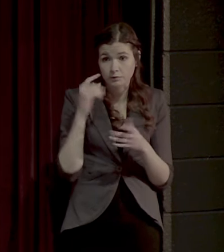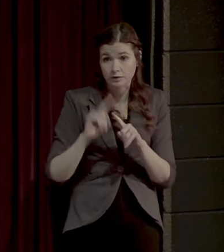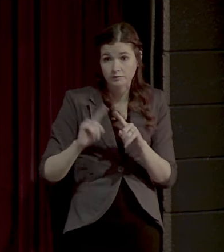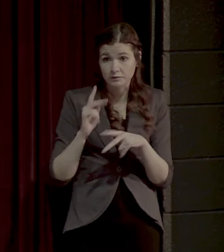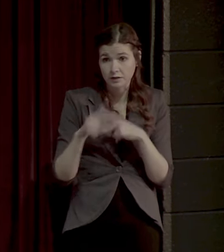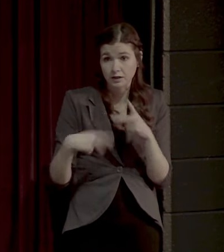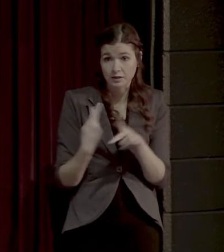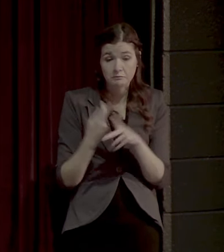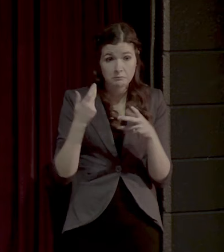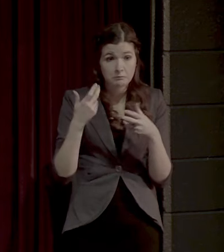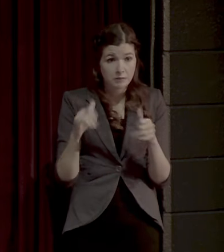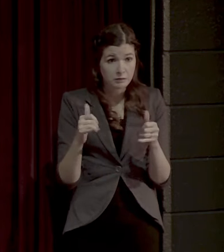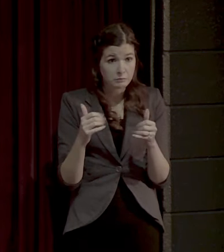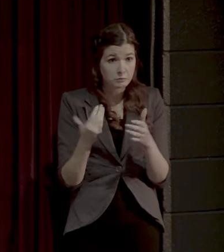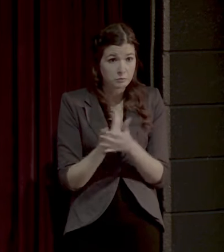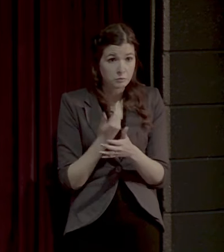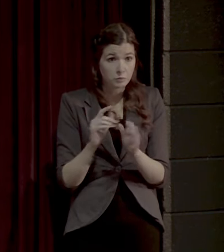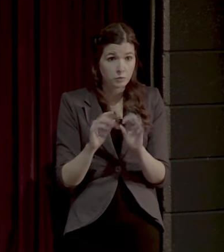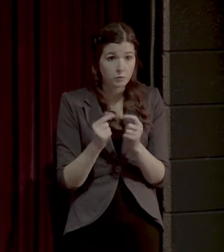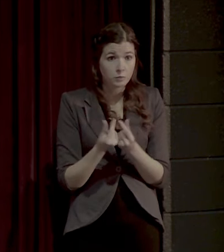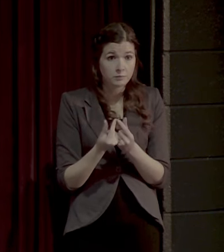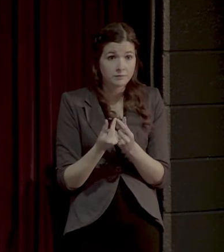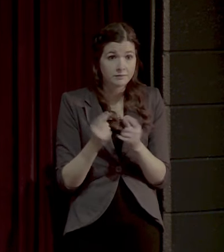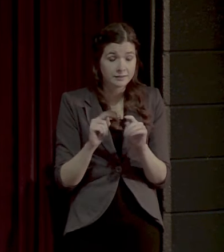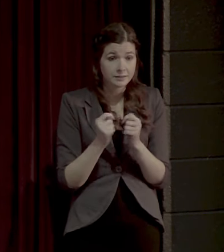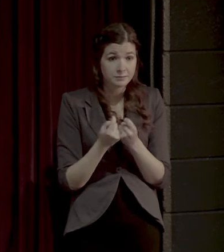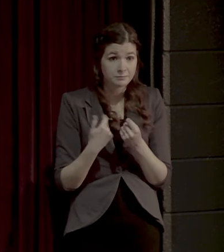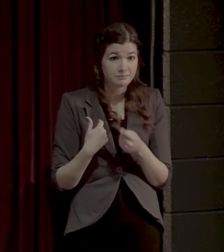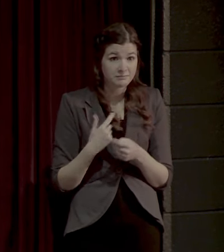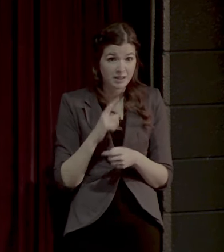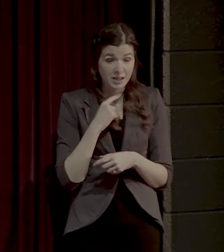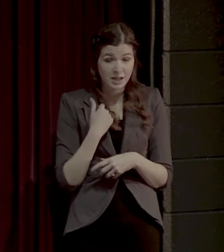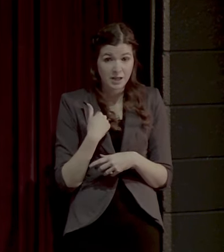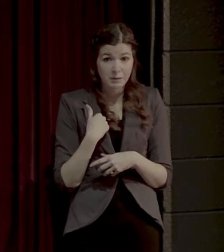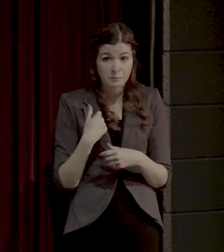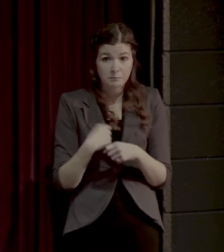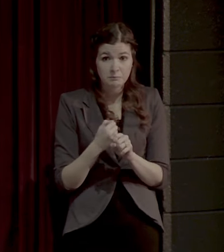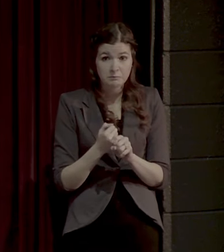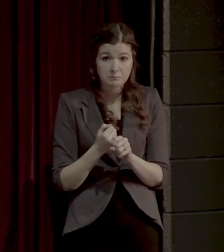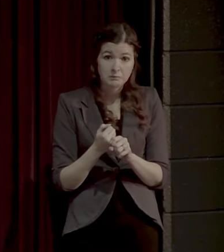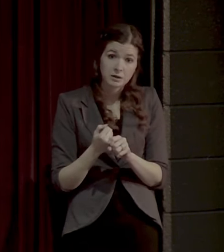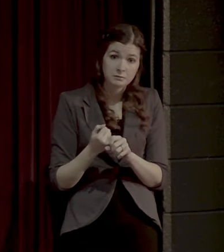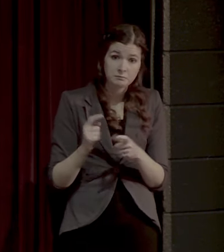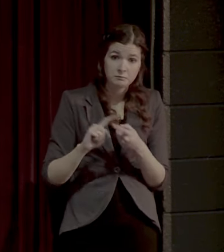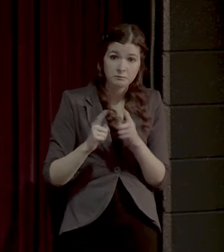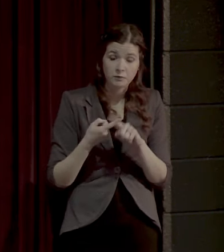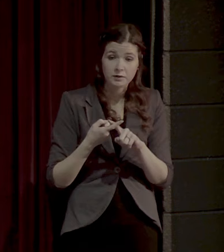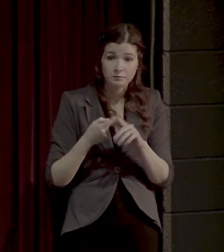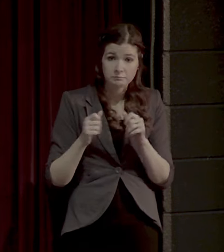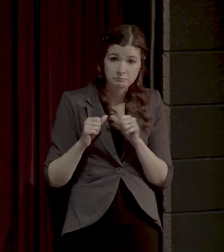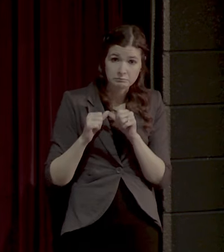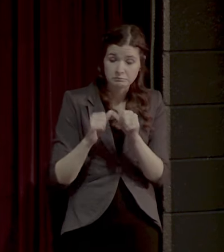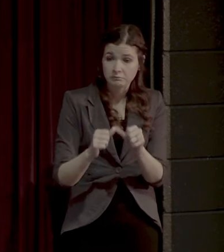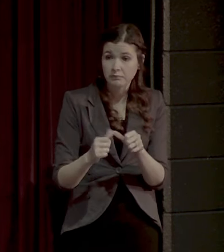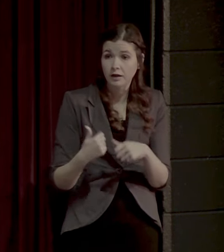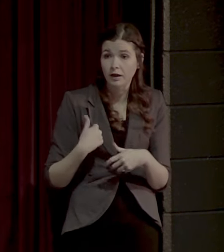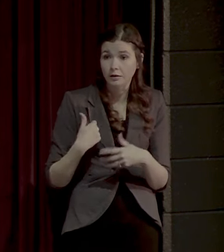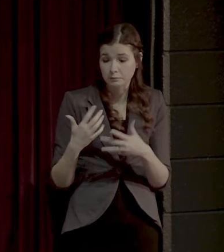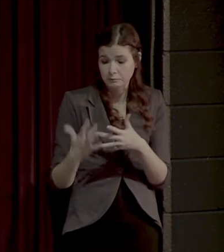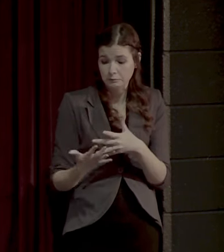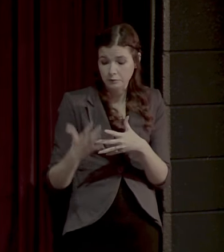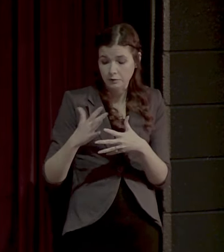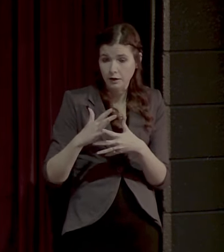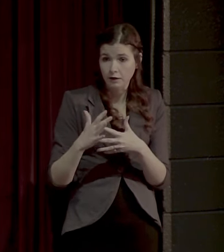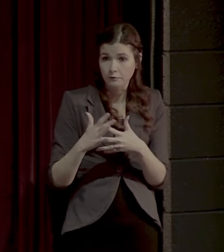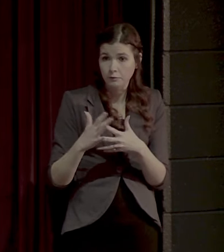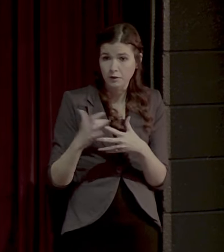play with a new group of teammates, which I've made potential life-lasting friends with. As I was going into my sophomore year, I was definitely